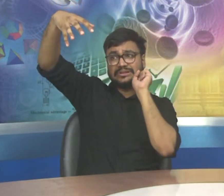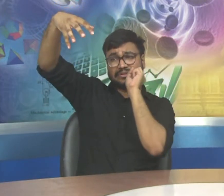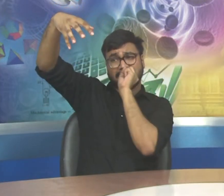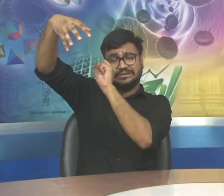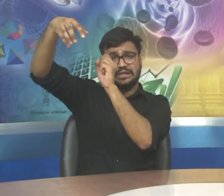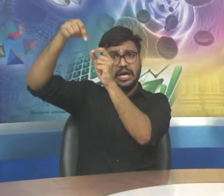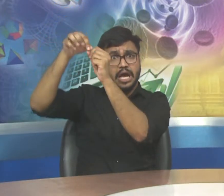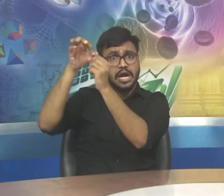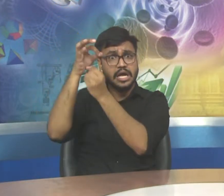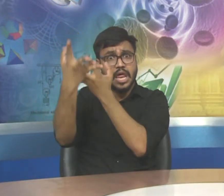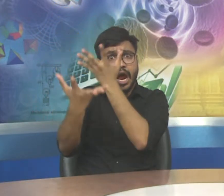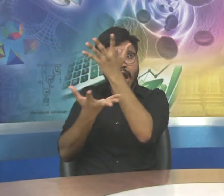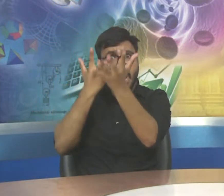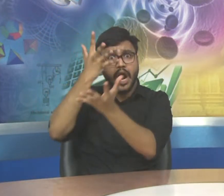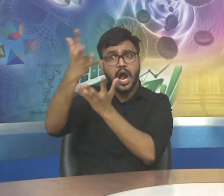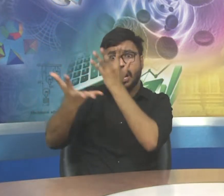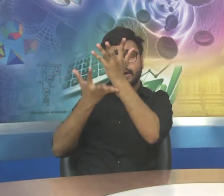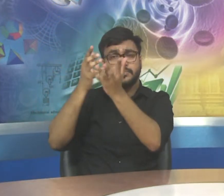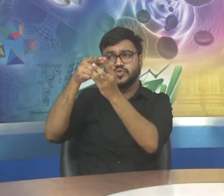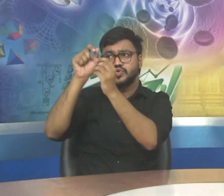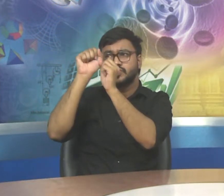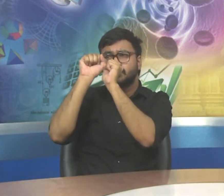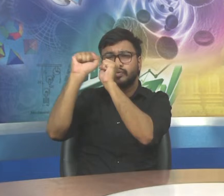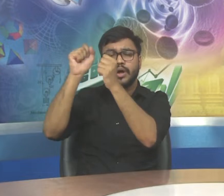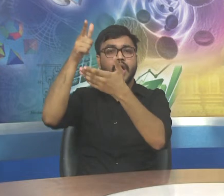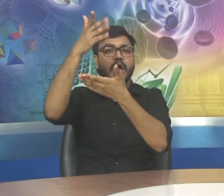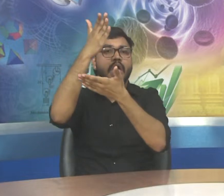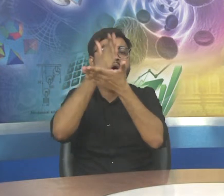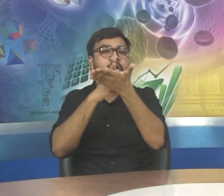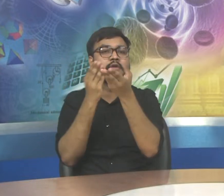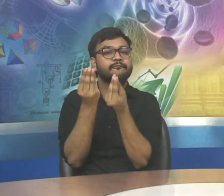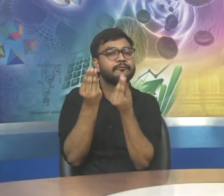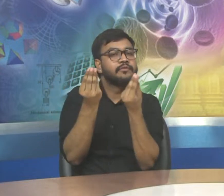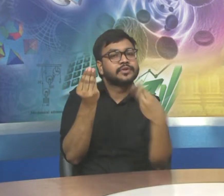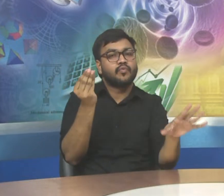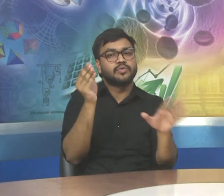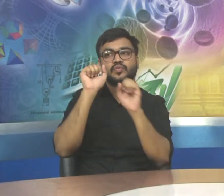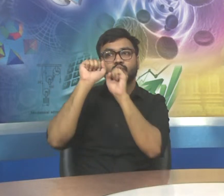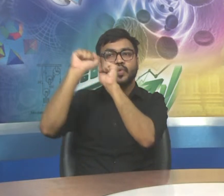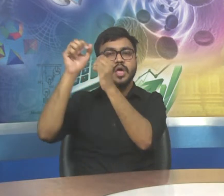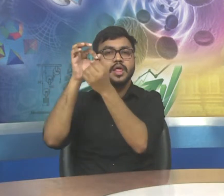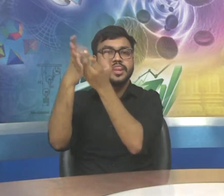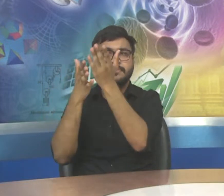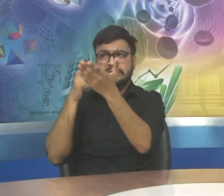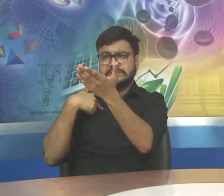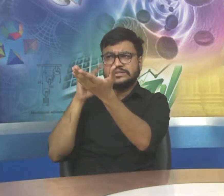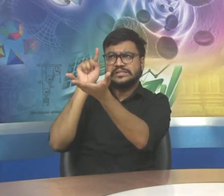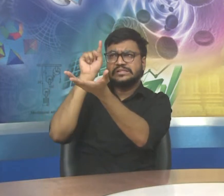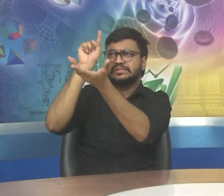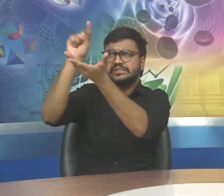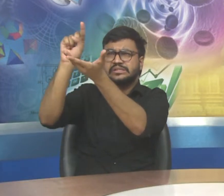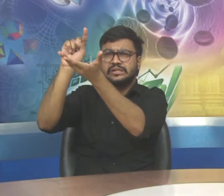Some energy is lost as heat, which is why the bulb becomes warm.